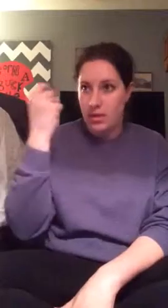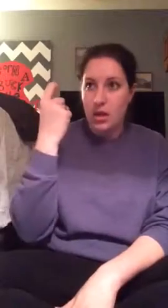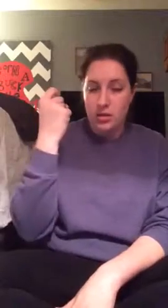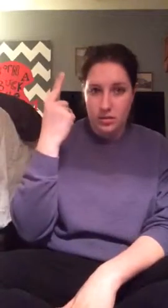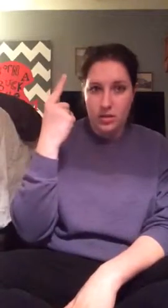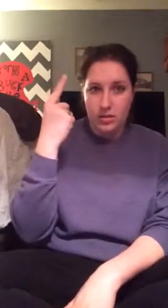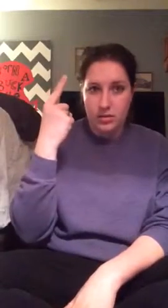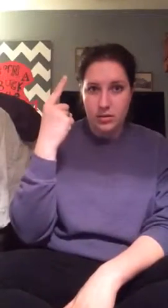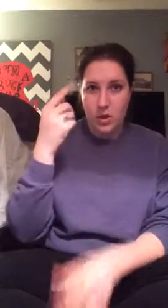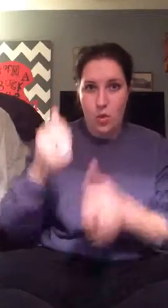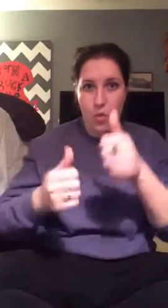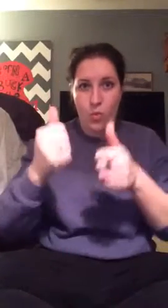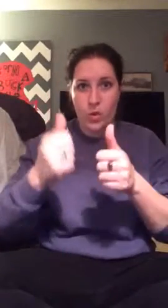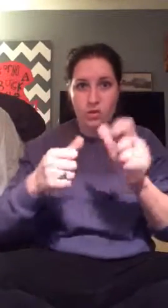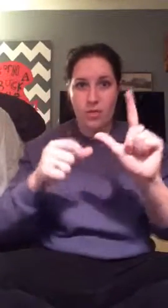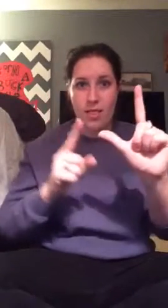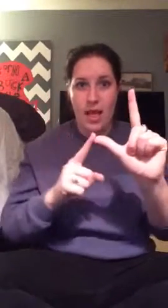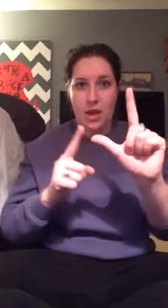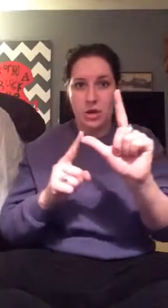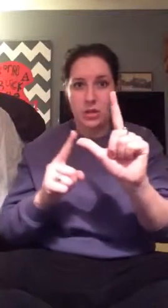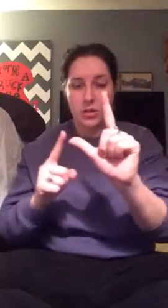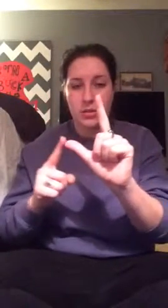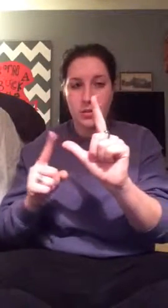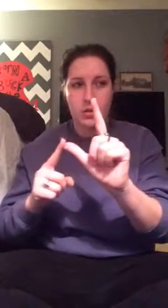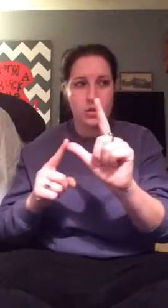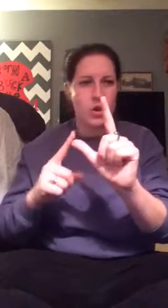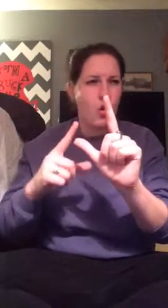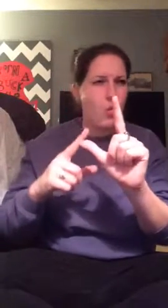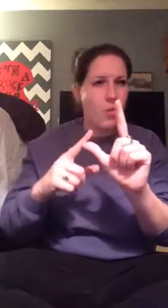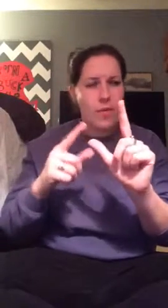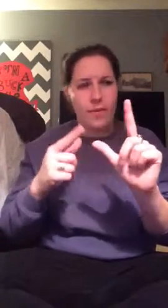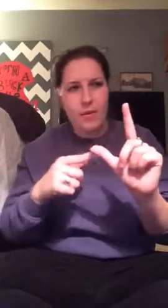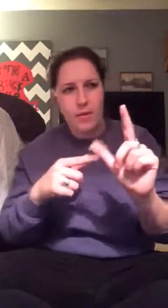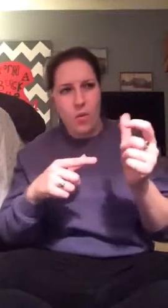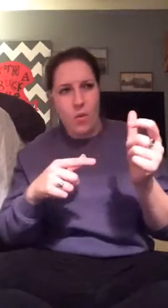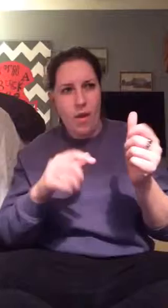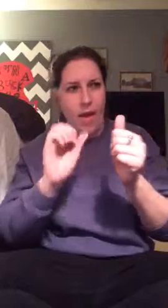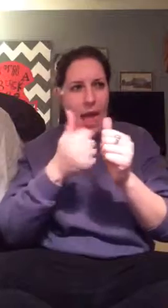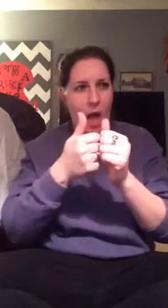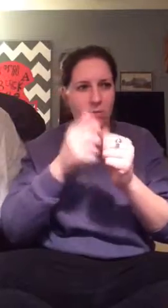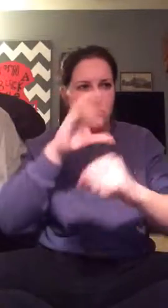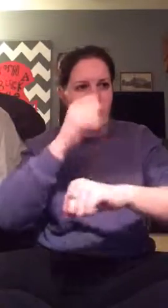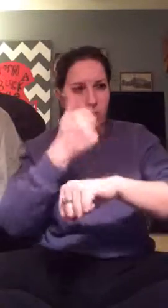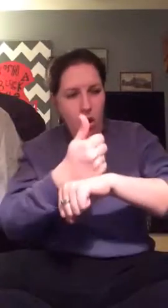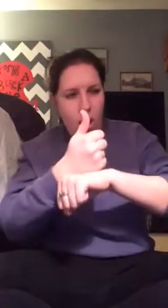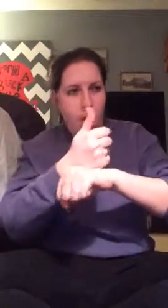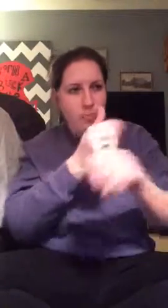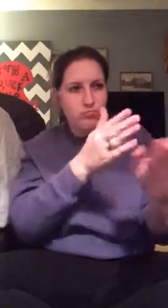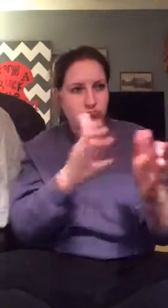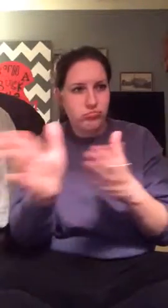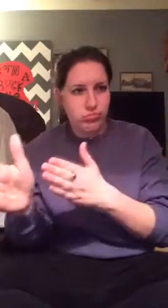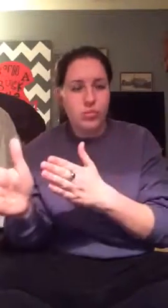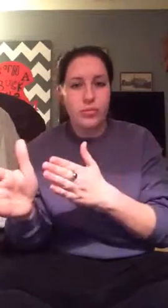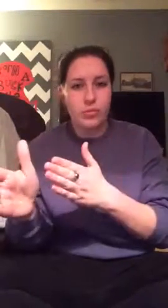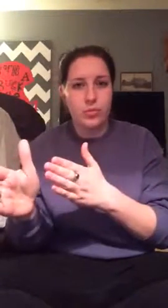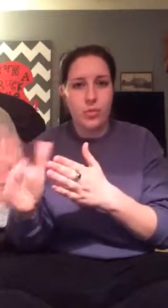are these letters, what are these coming, where are these coming from, what is the correct order. Once it encodes it, it sends it to the Wernicke's area